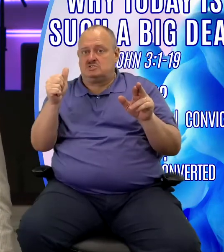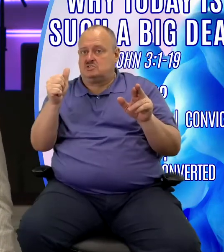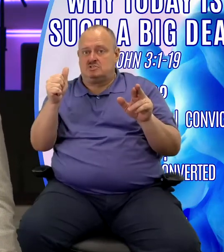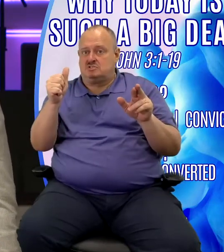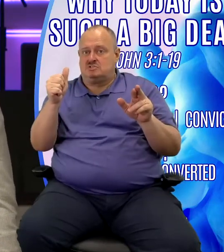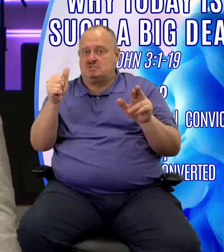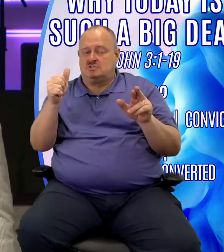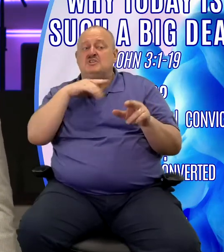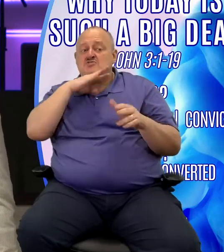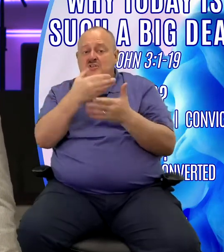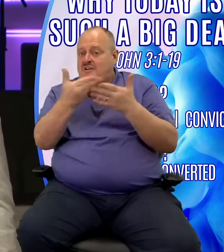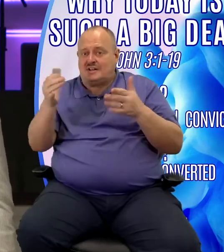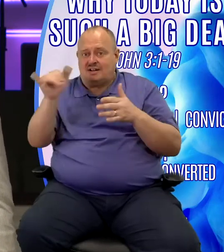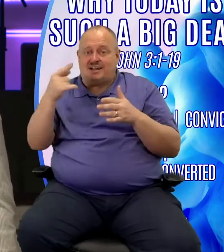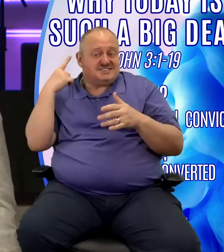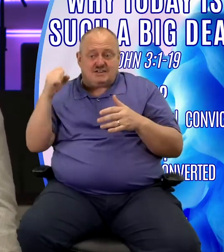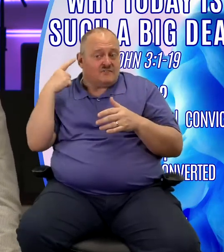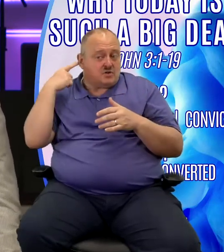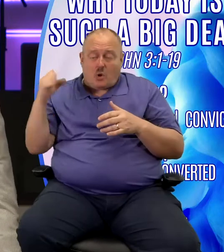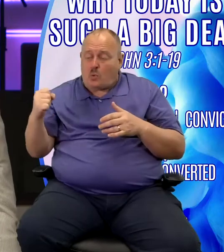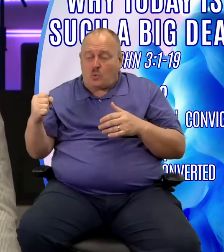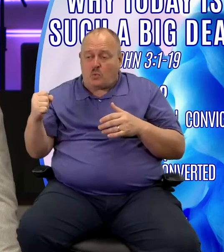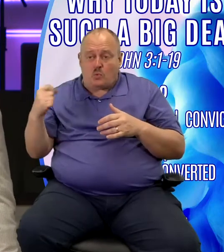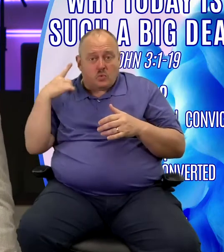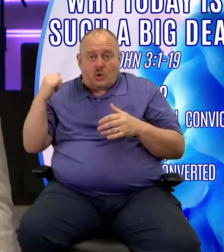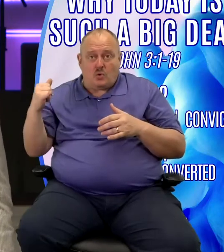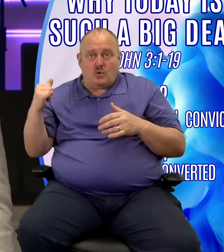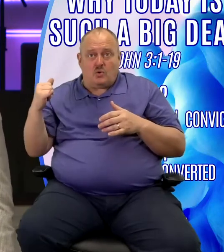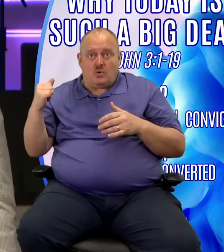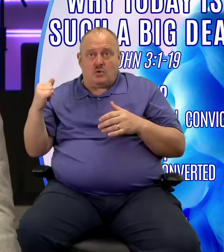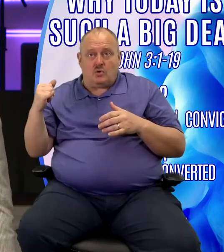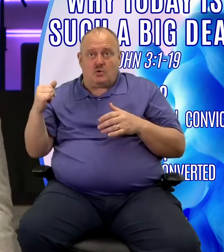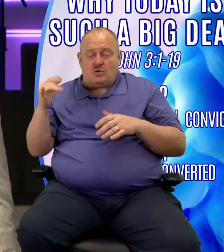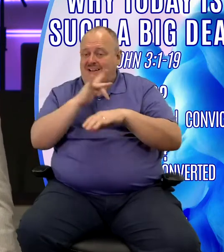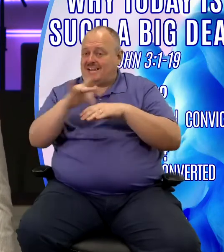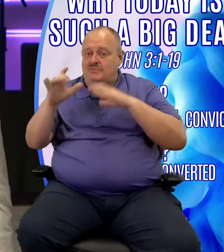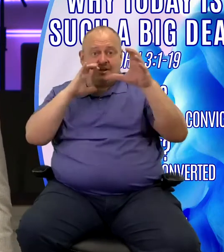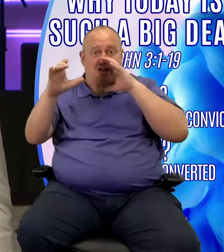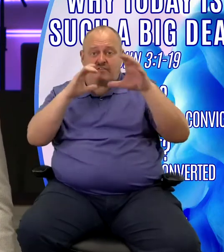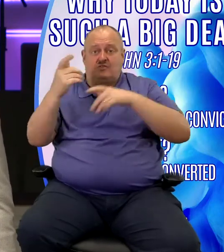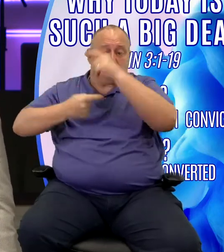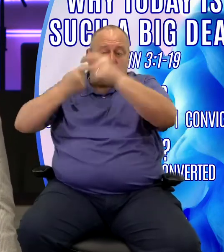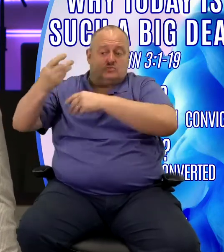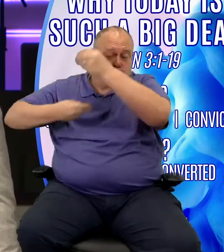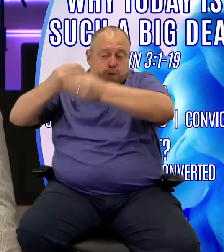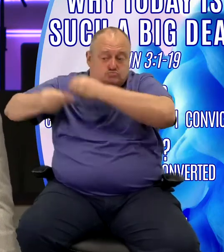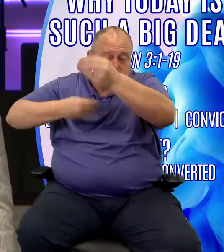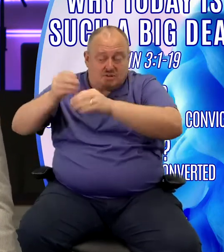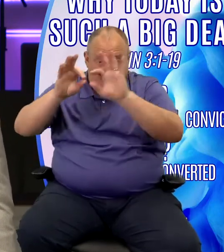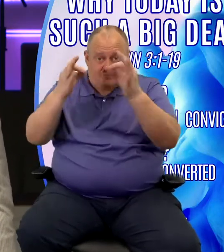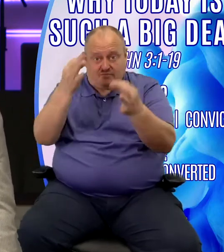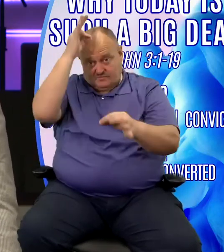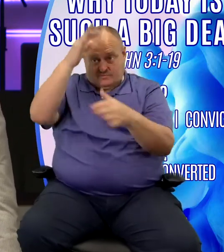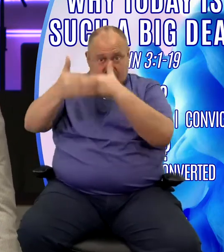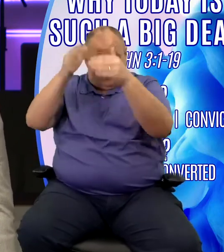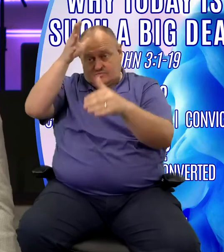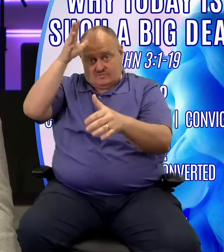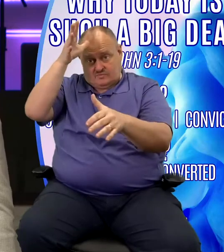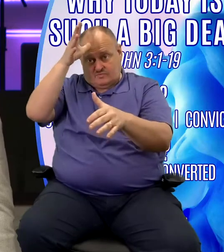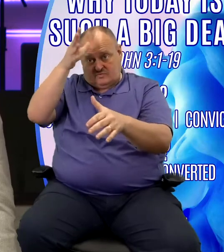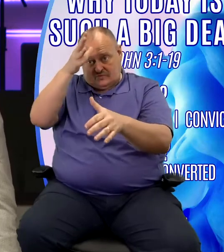things, such as silver or gold, or the vain conversations of the traditions of our fathers, but by the